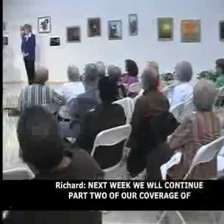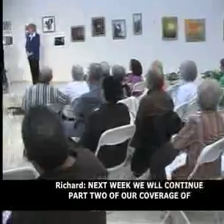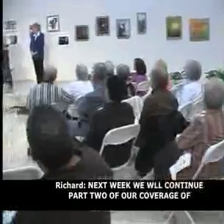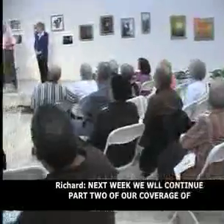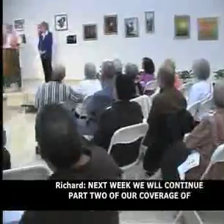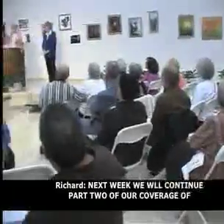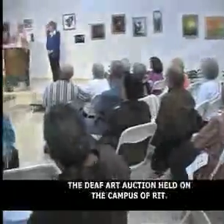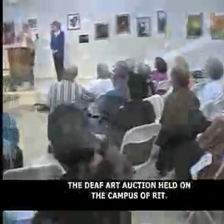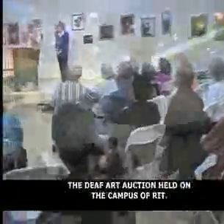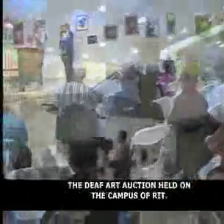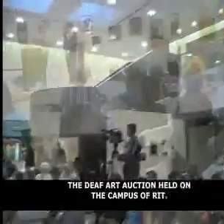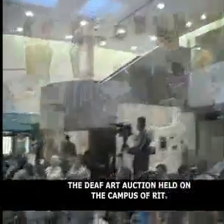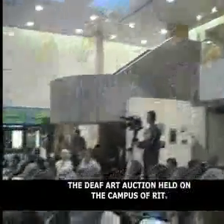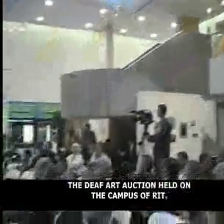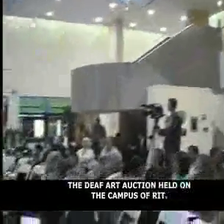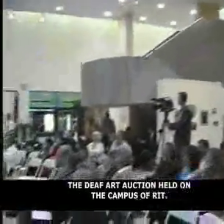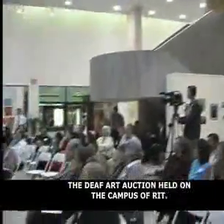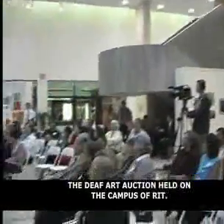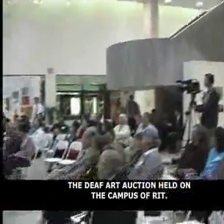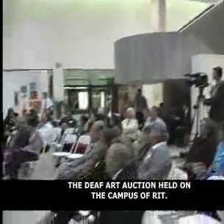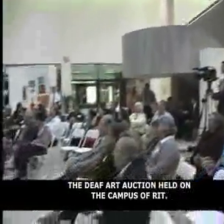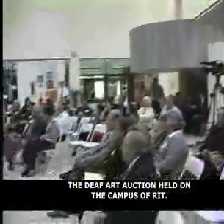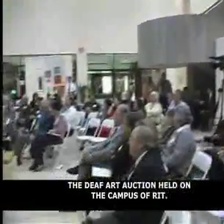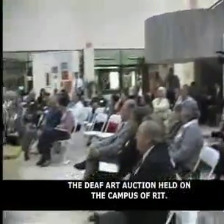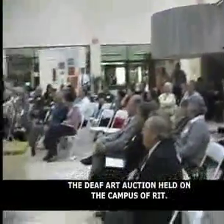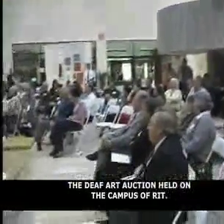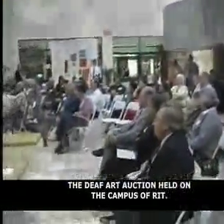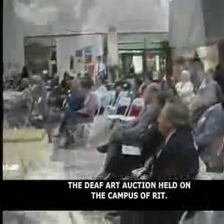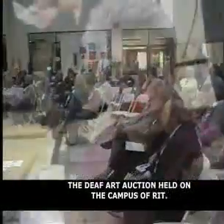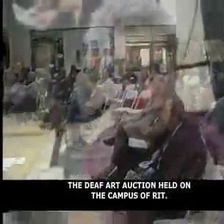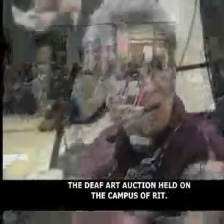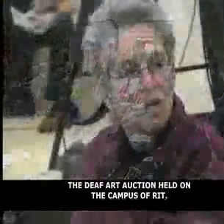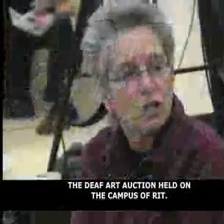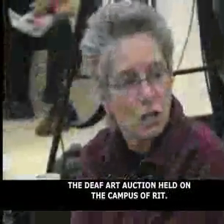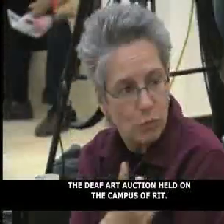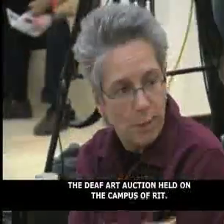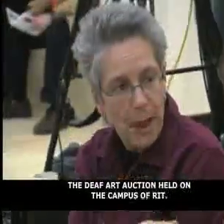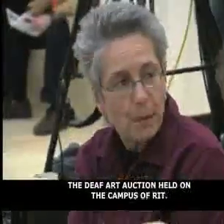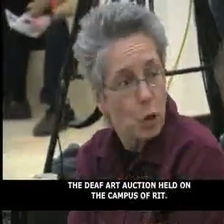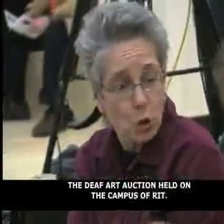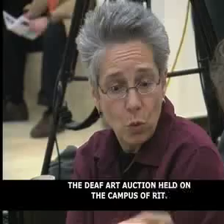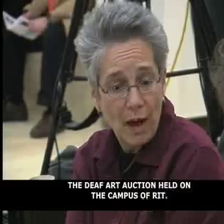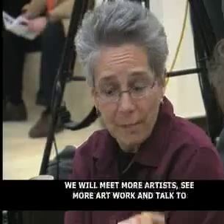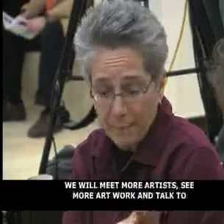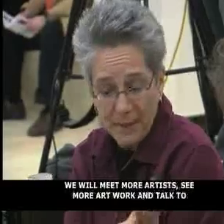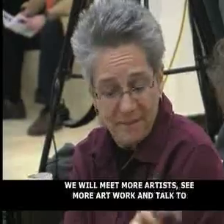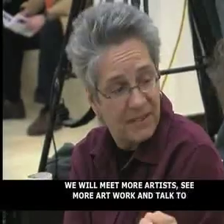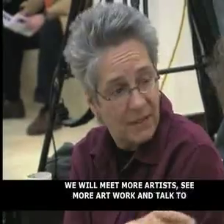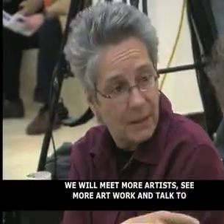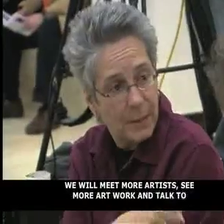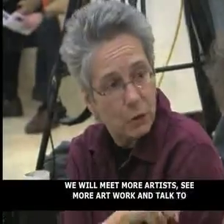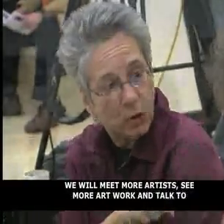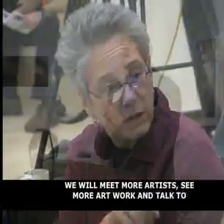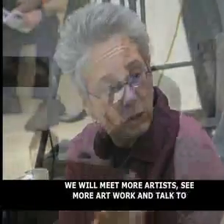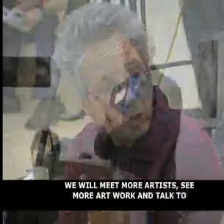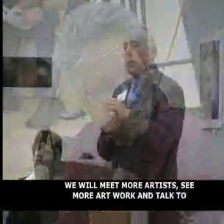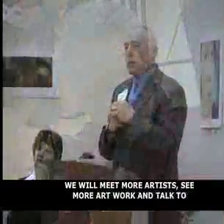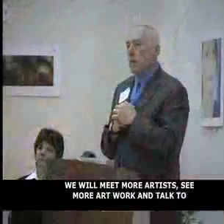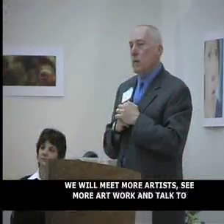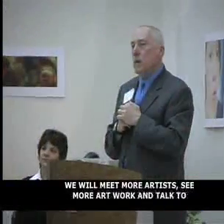of the Deaf Art Auction held on the campus of RIT. We will meet more artists, see more artwork, and talk